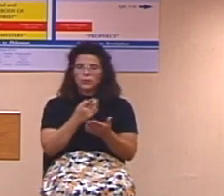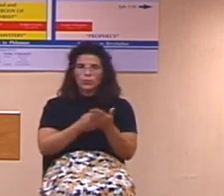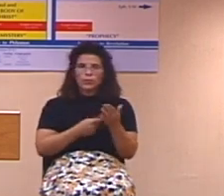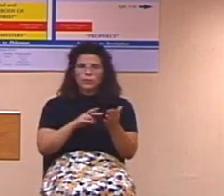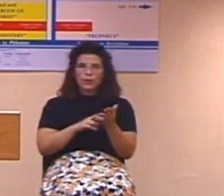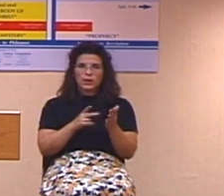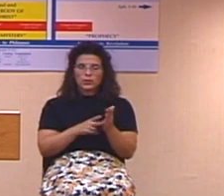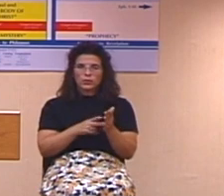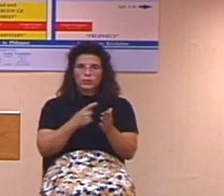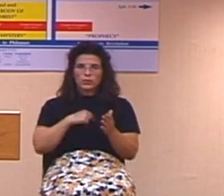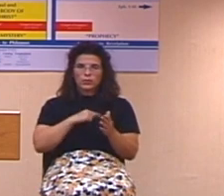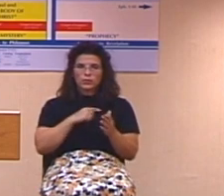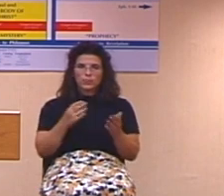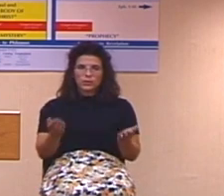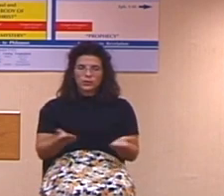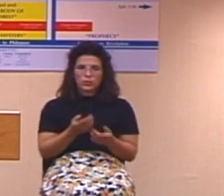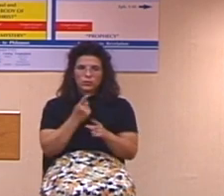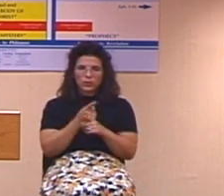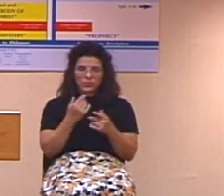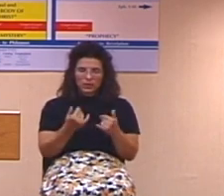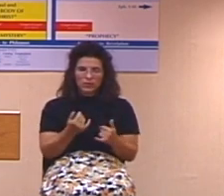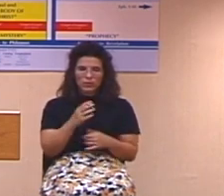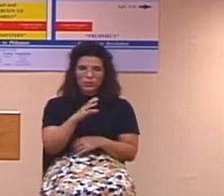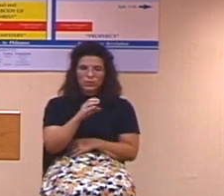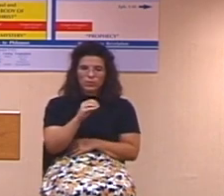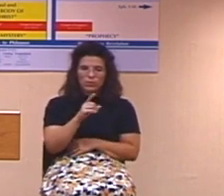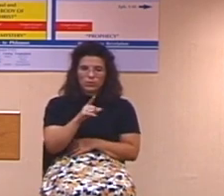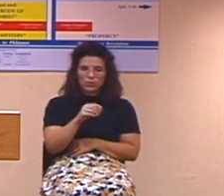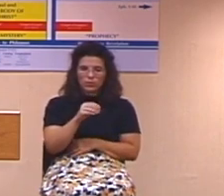Okay, we're going to be here, right now.